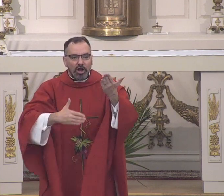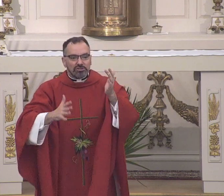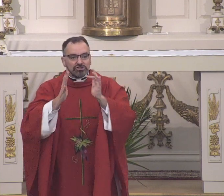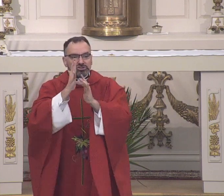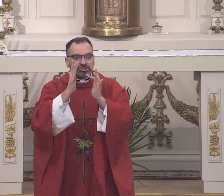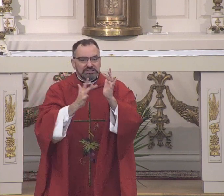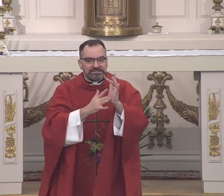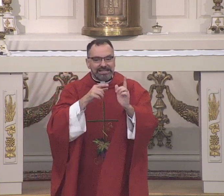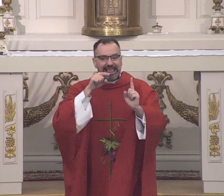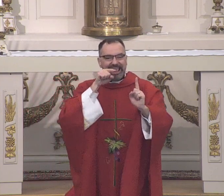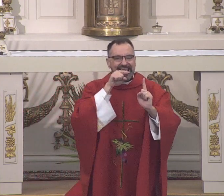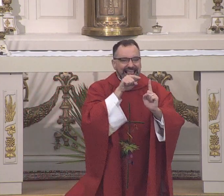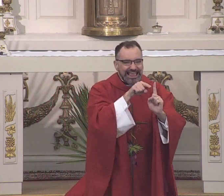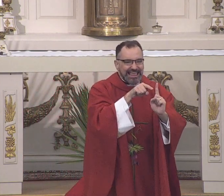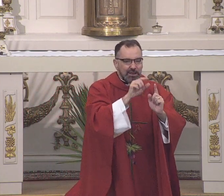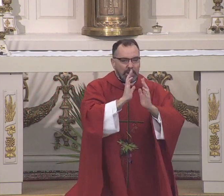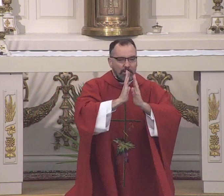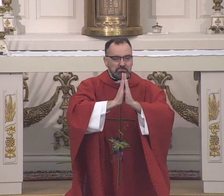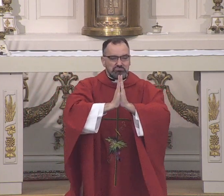our bond to God.